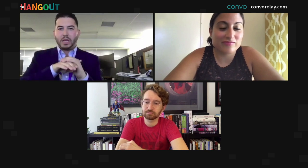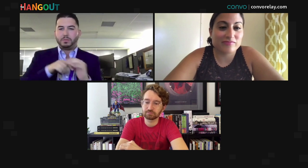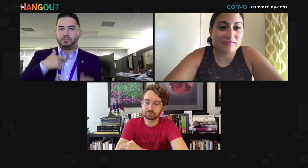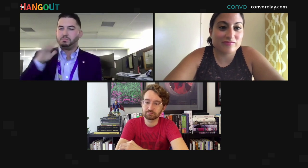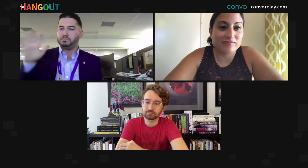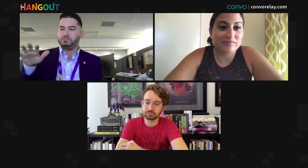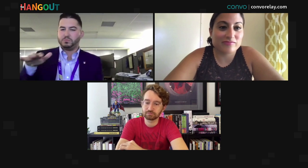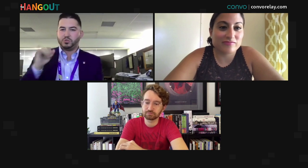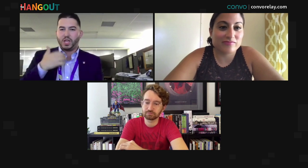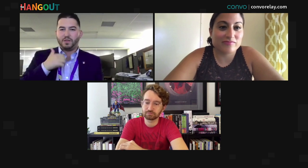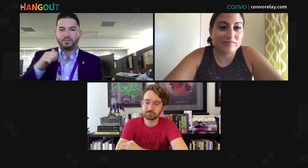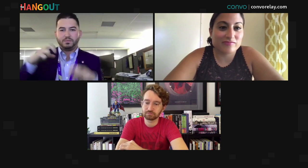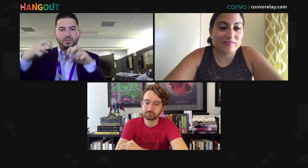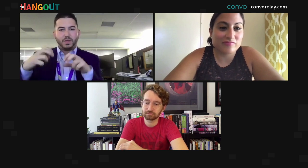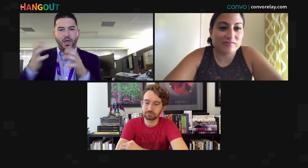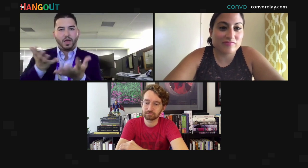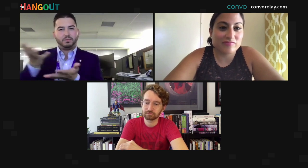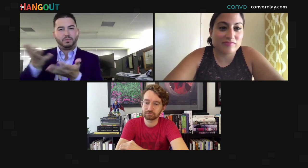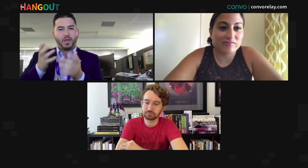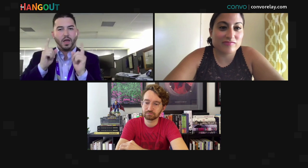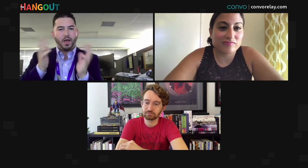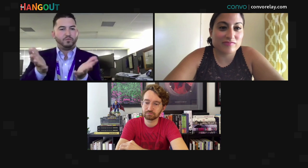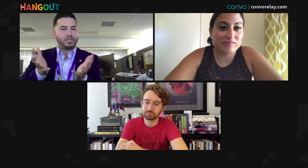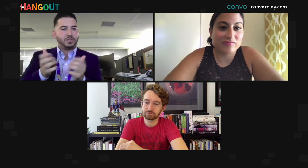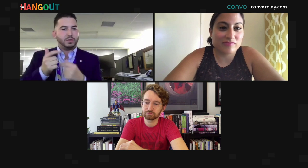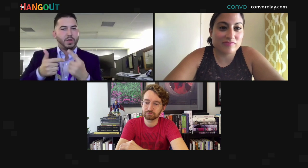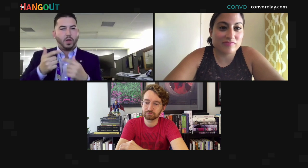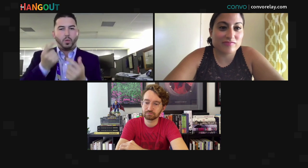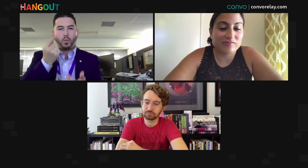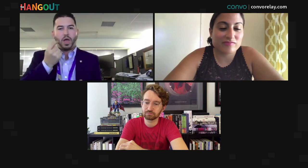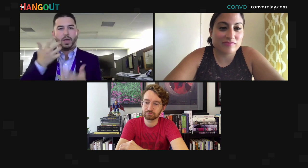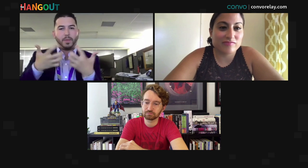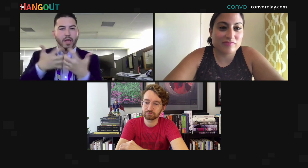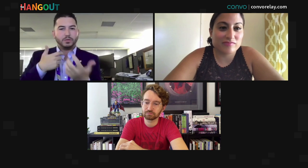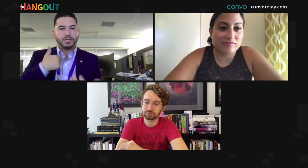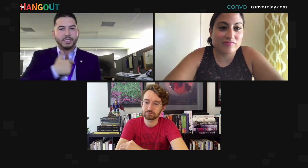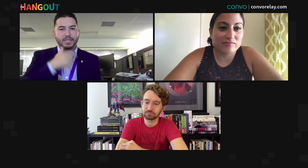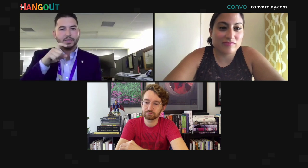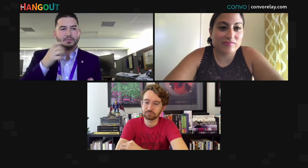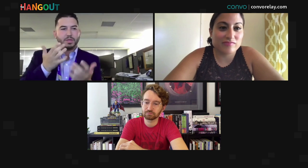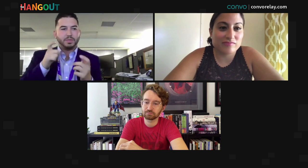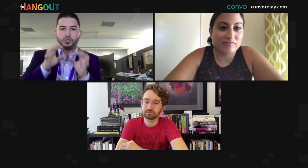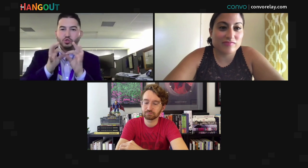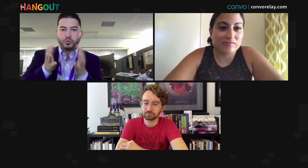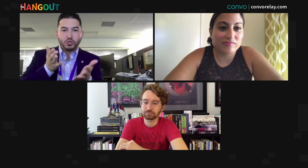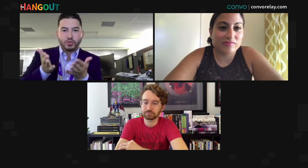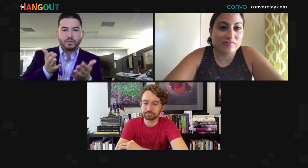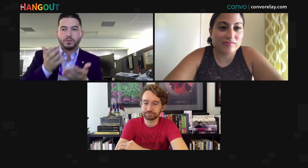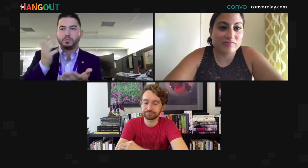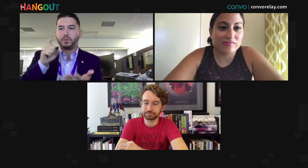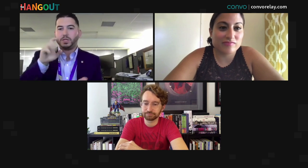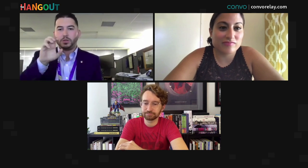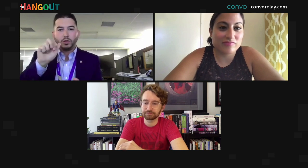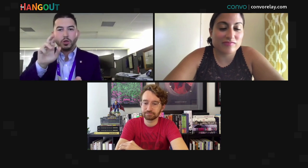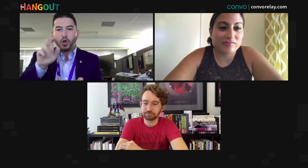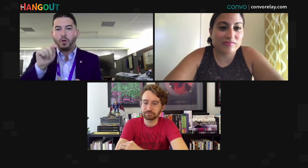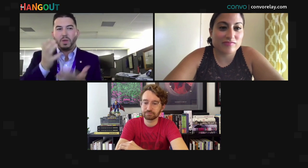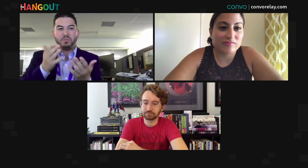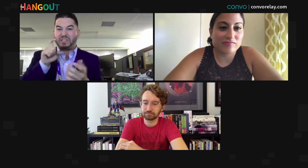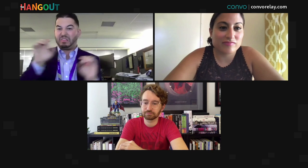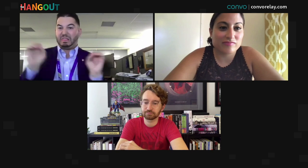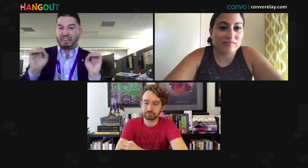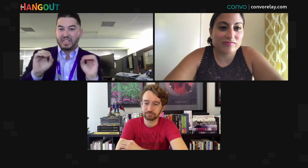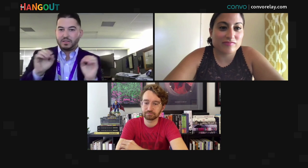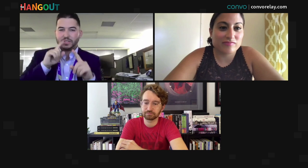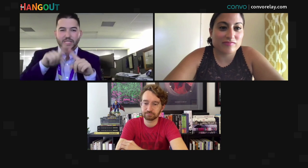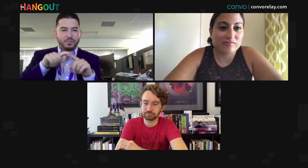and I understood that they had this fear that because I'm deaf, they didn't know how to provide those accommodations. So I explained what